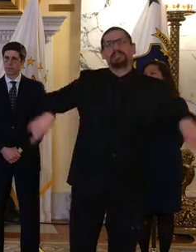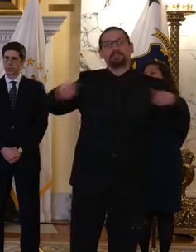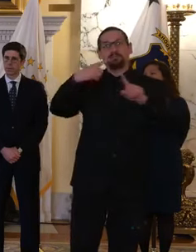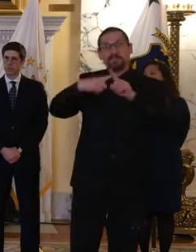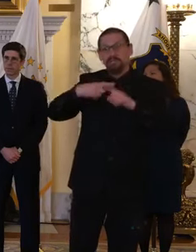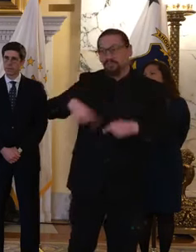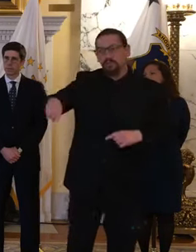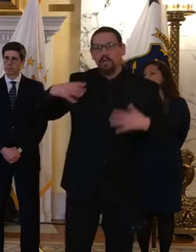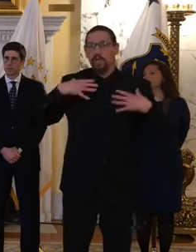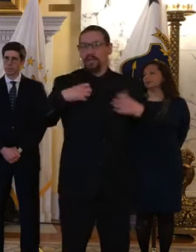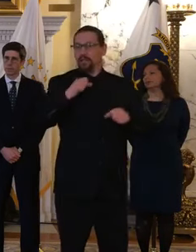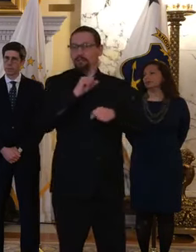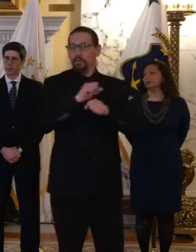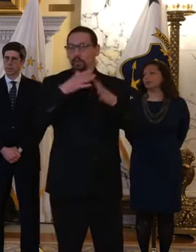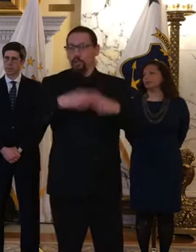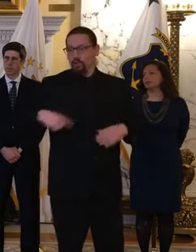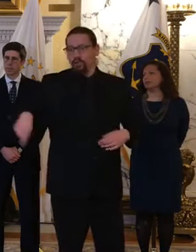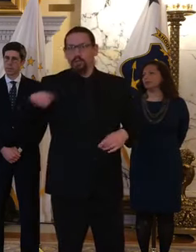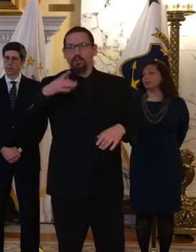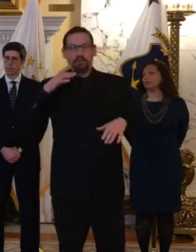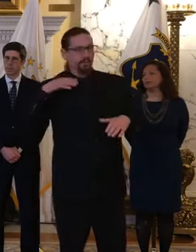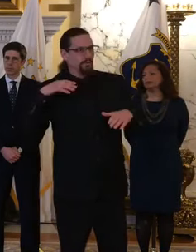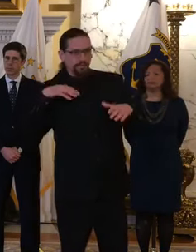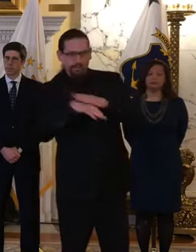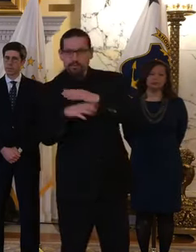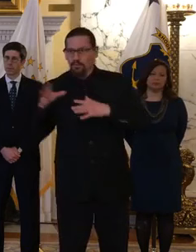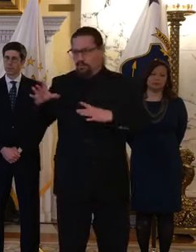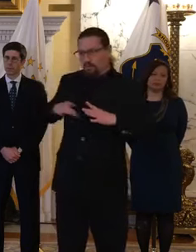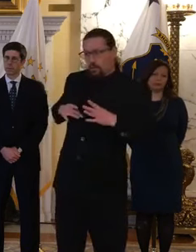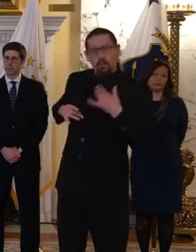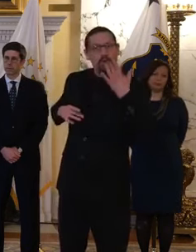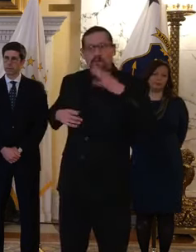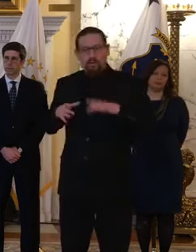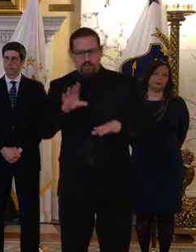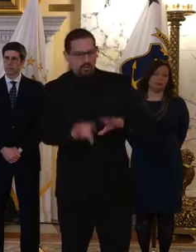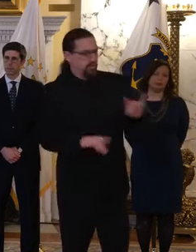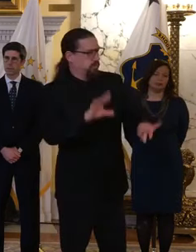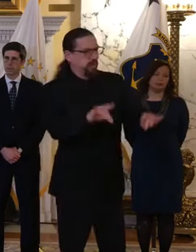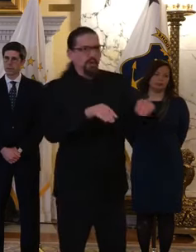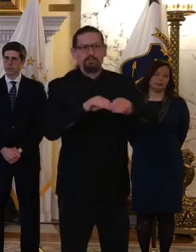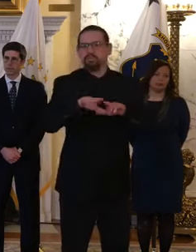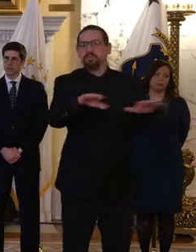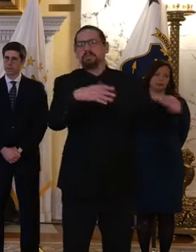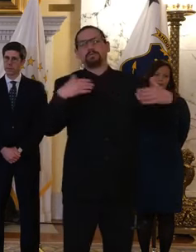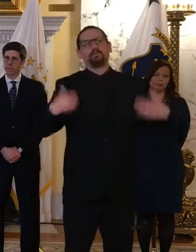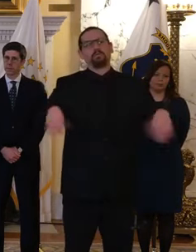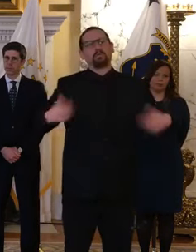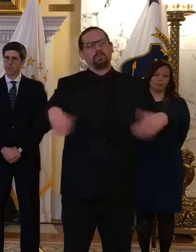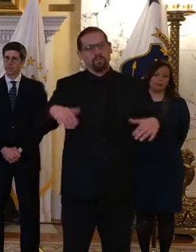are sick and that they practice social distancing, which means keeping